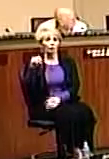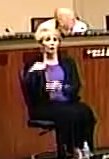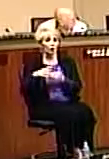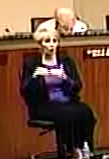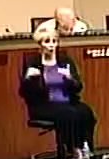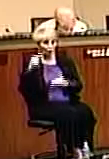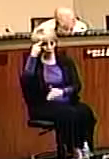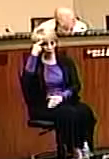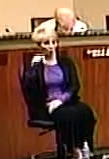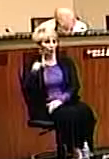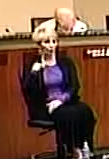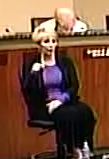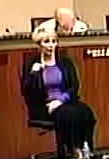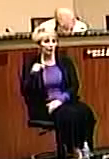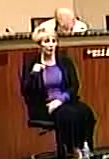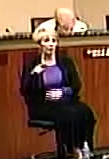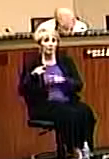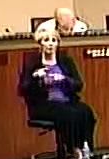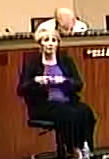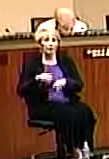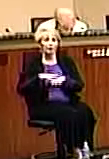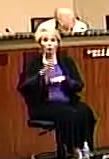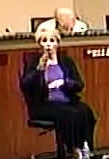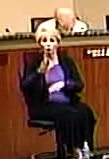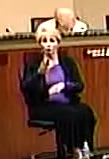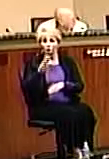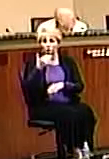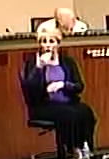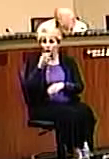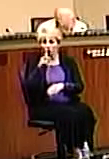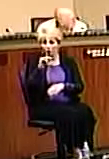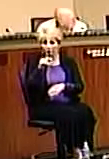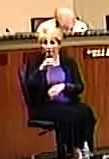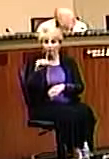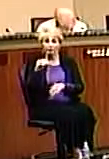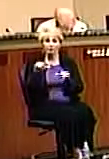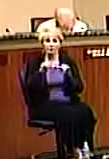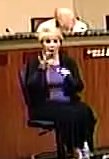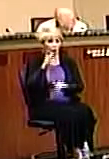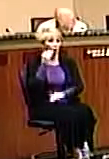$350 for, and it's based on really your credit and your home size,